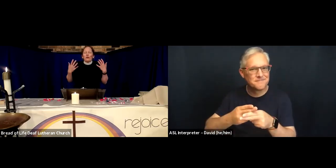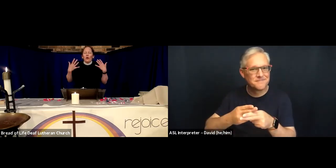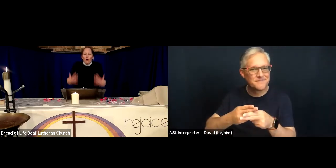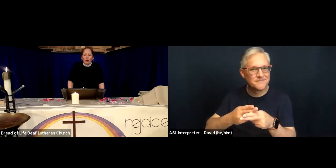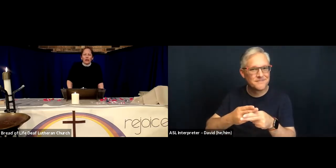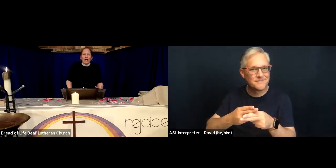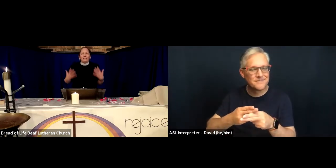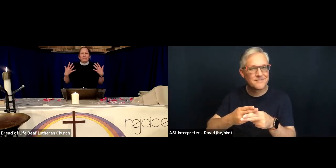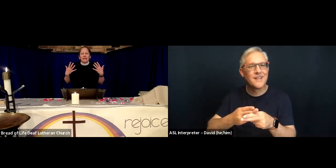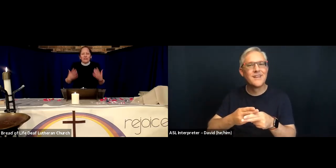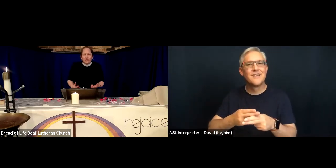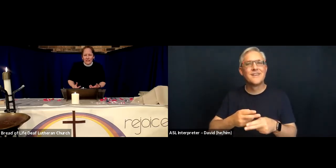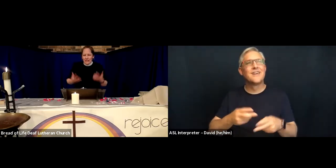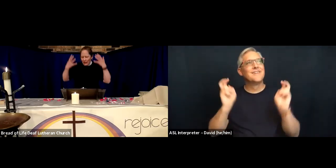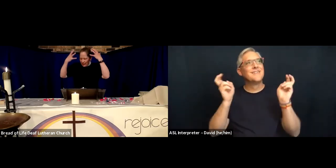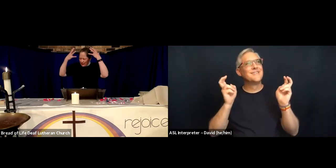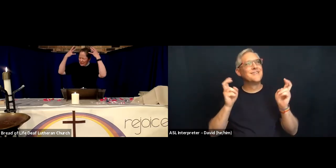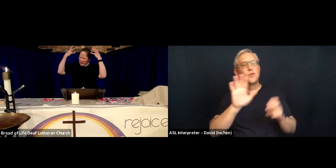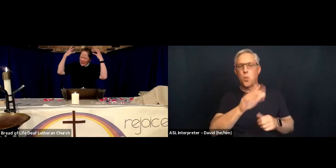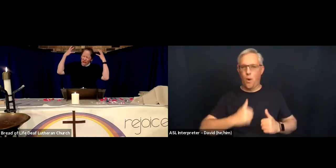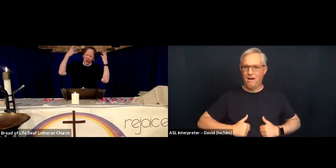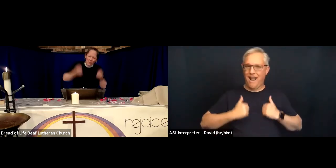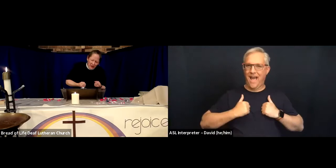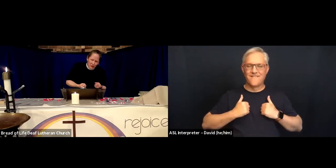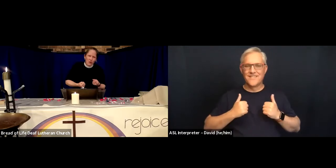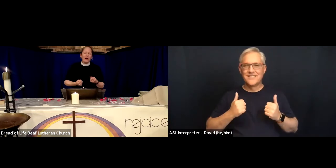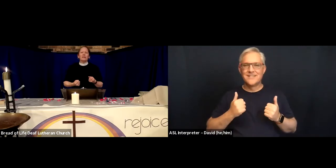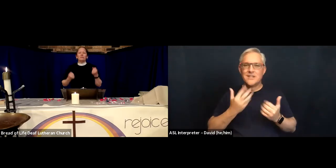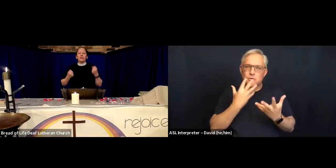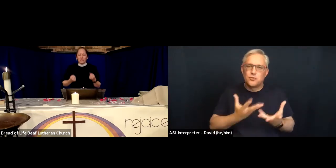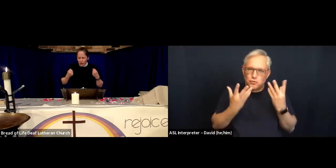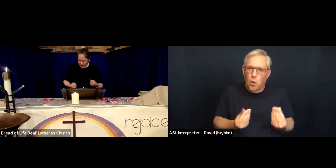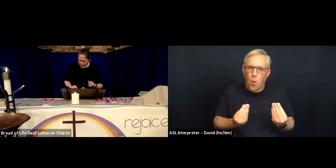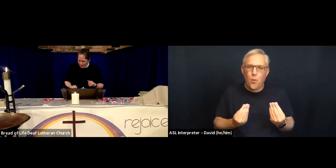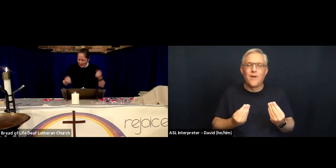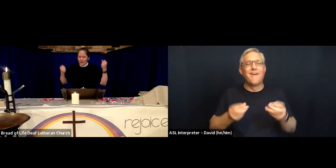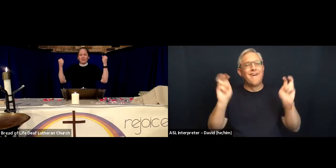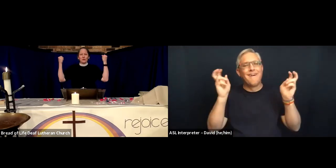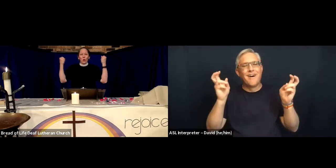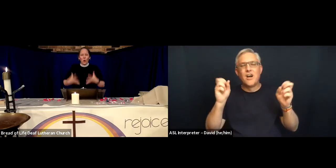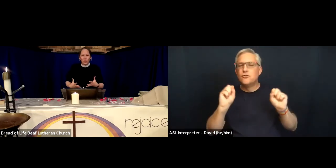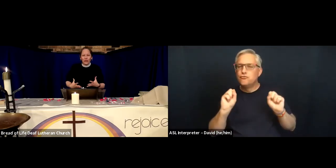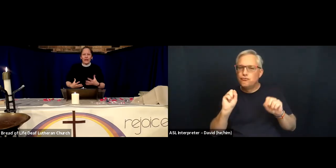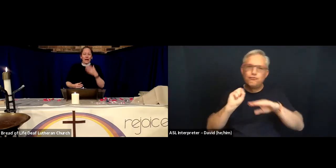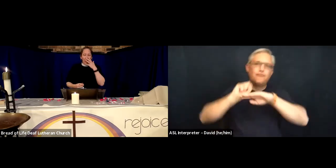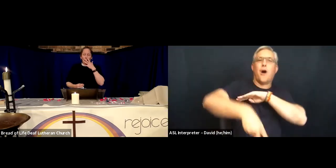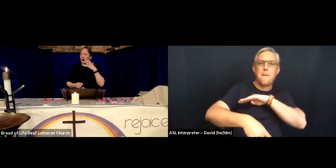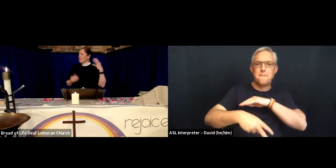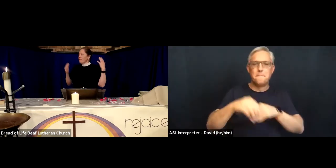Soak your whole life in Jesus. Like, just jump in the water with Jesus. Be